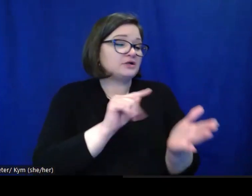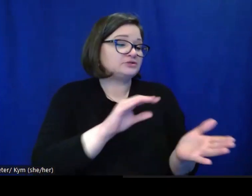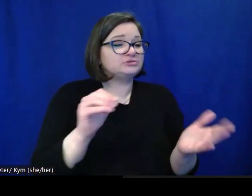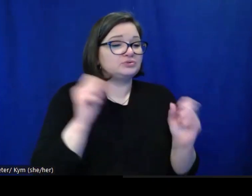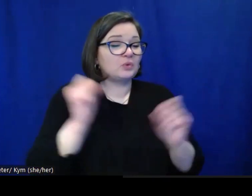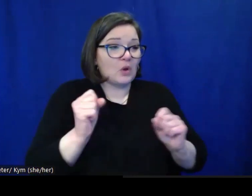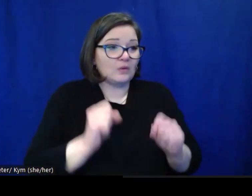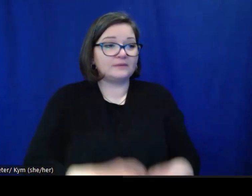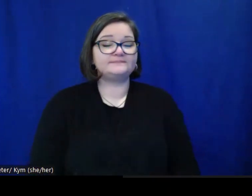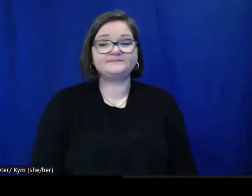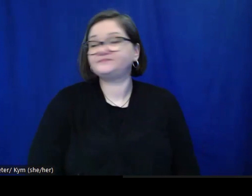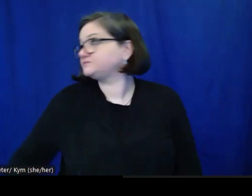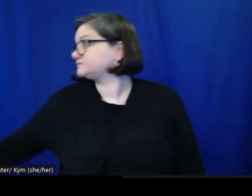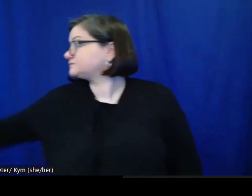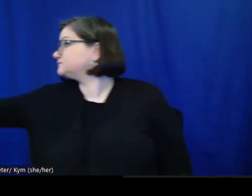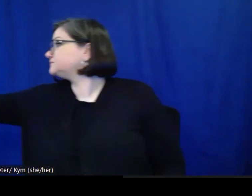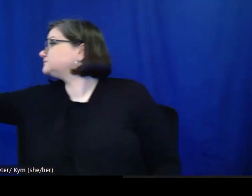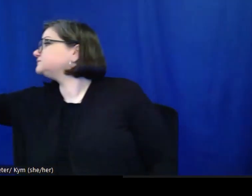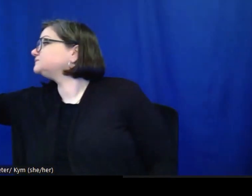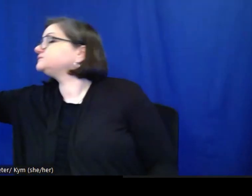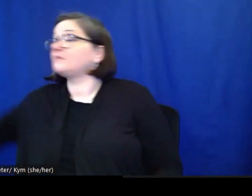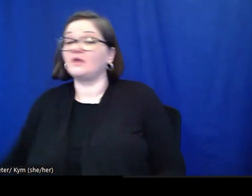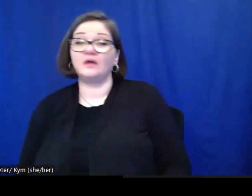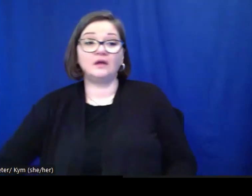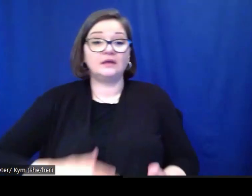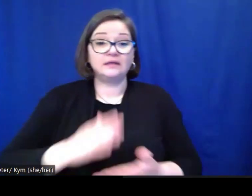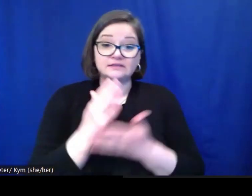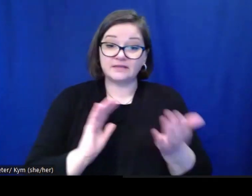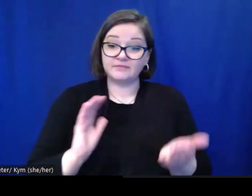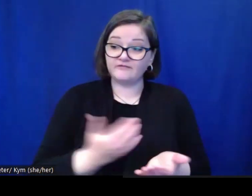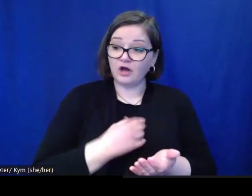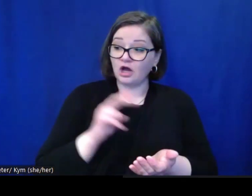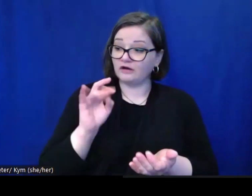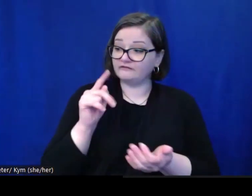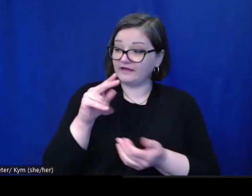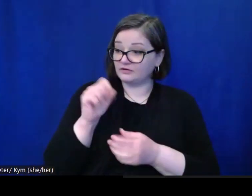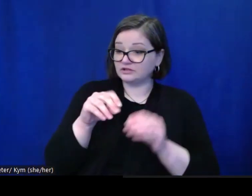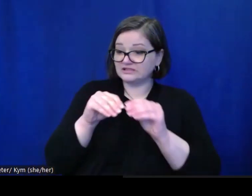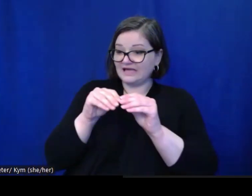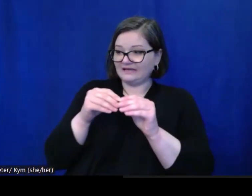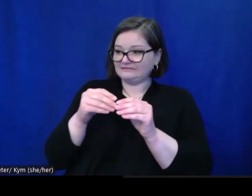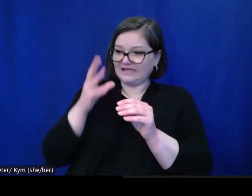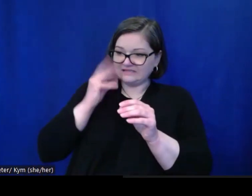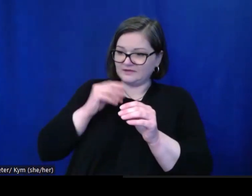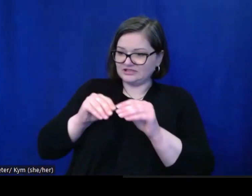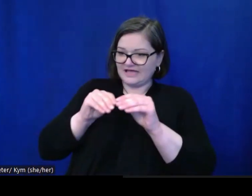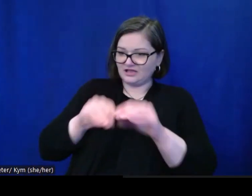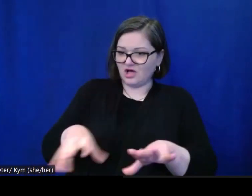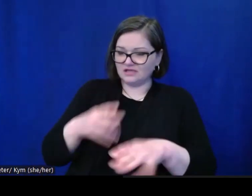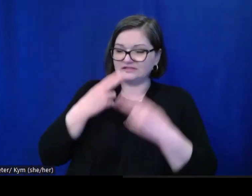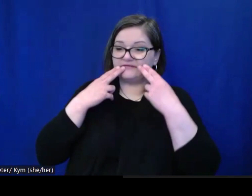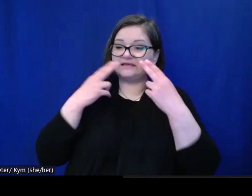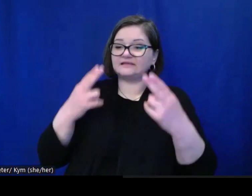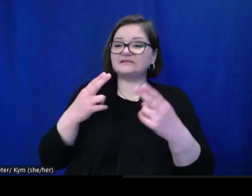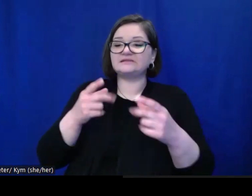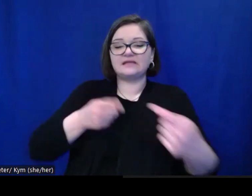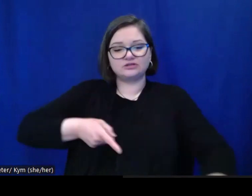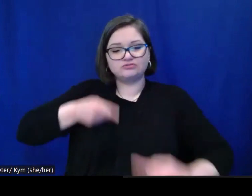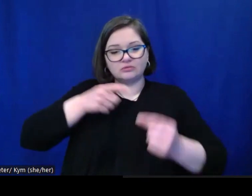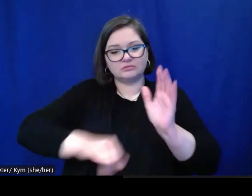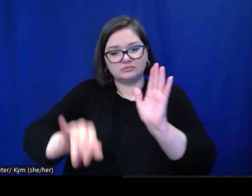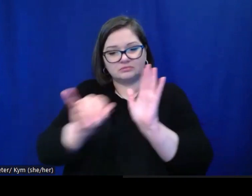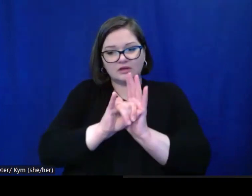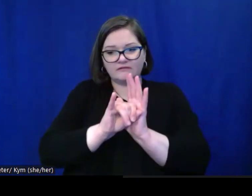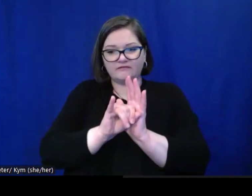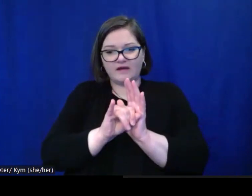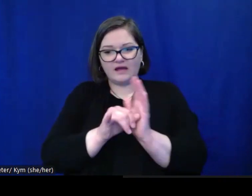And some of our veterans who experience a loss of innocence have a real hard time identifying with, why do I care